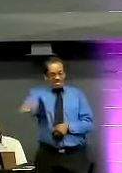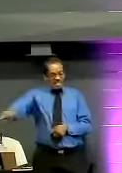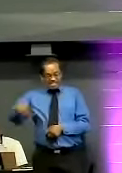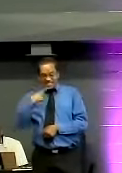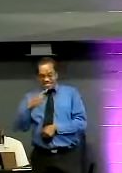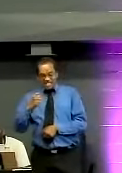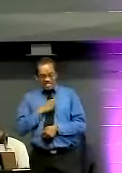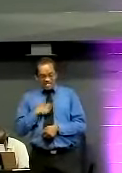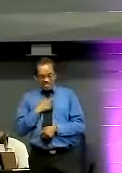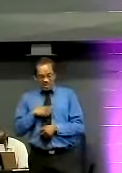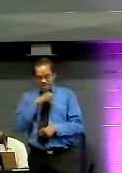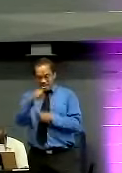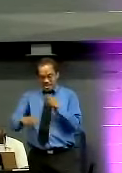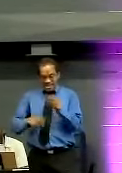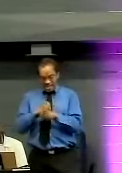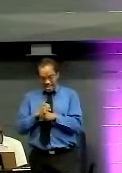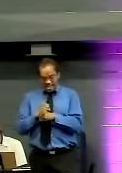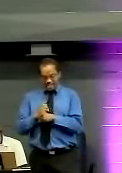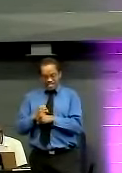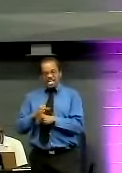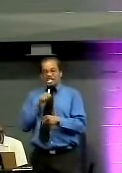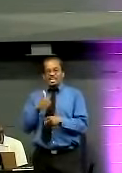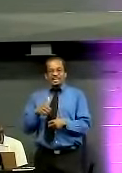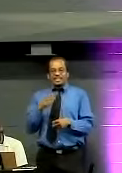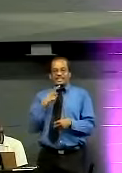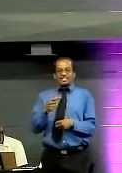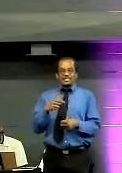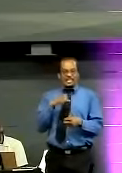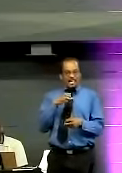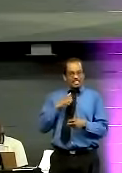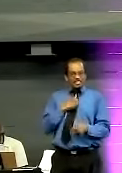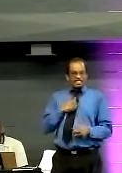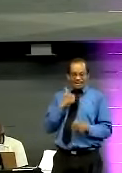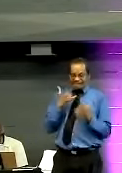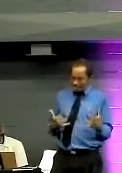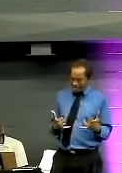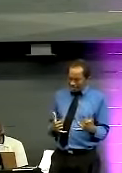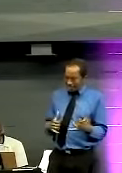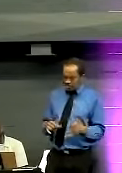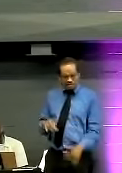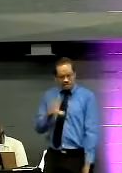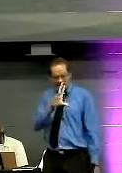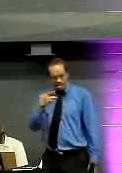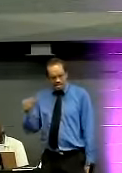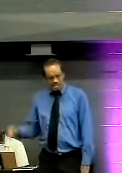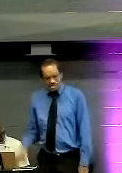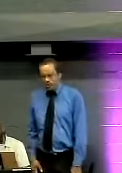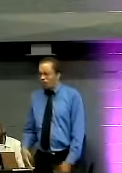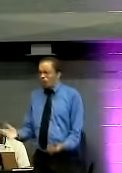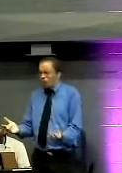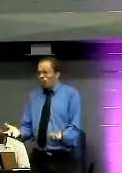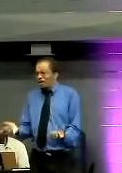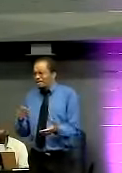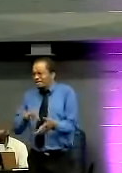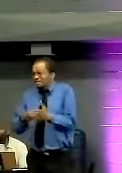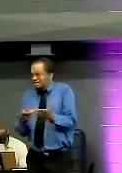last 35 years, they ain't going to apologize now. They probably ain't going to apologize to their deathbed. And by that time, what good is the apology